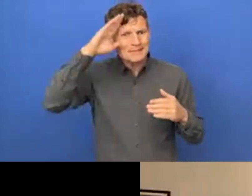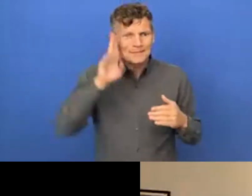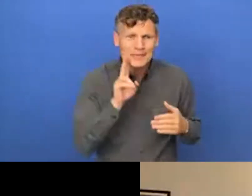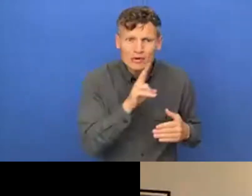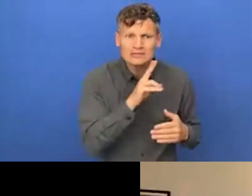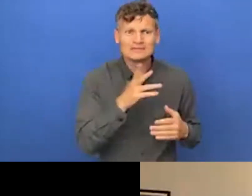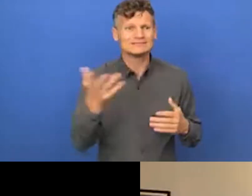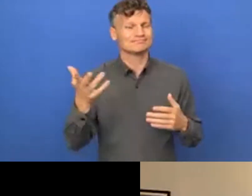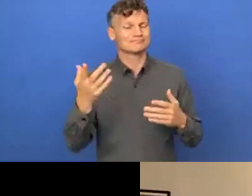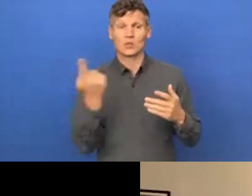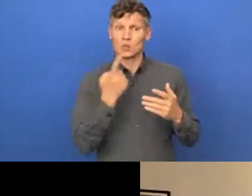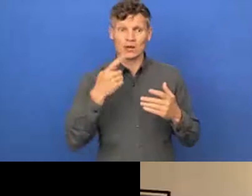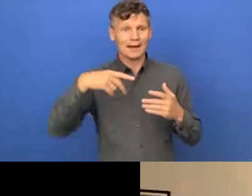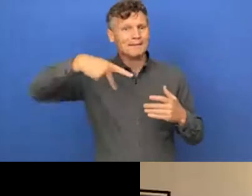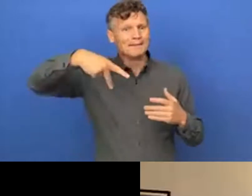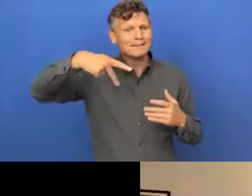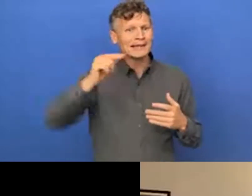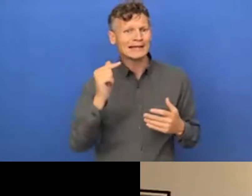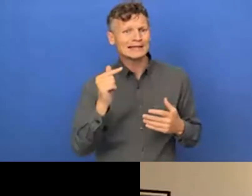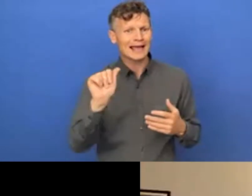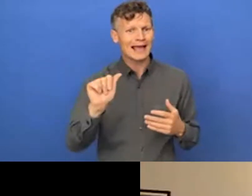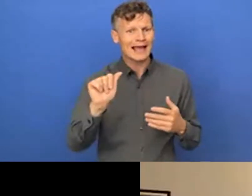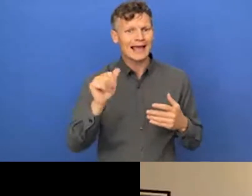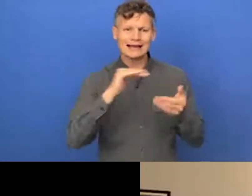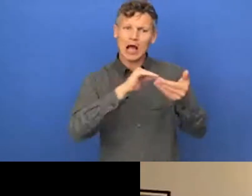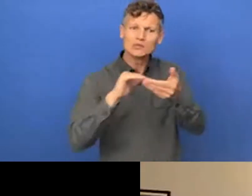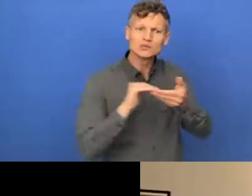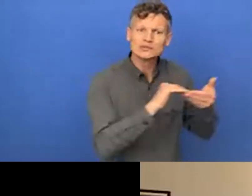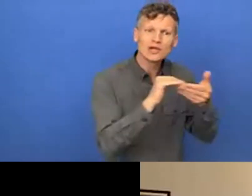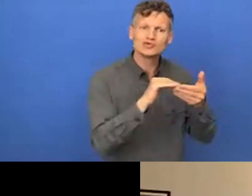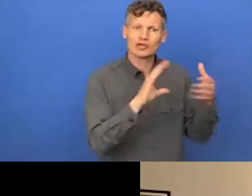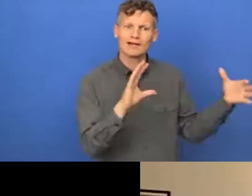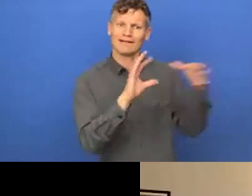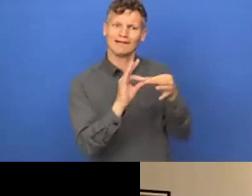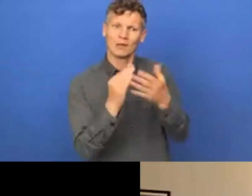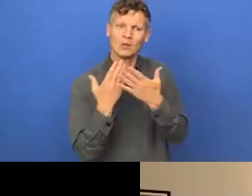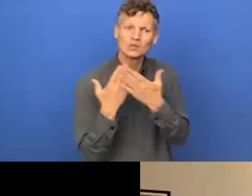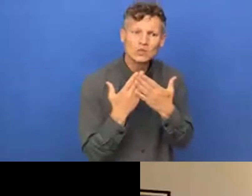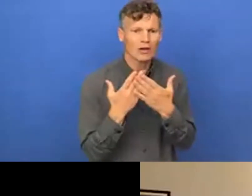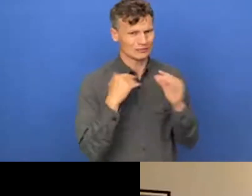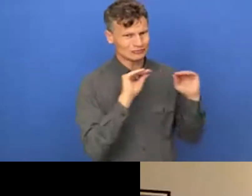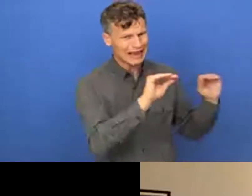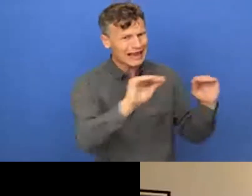say this. One of the key informant stakeholders that we spoke with